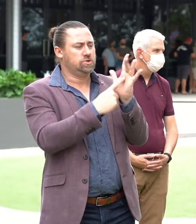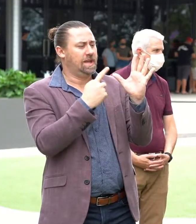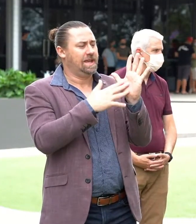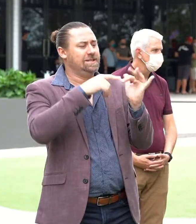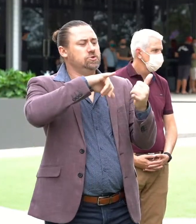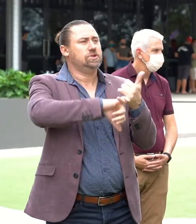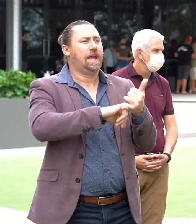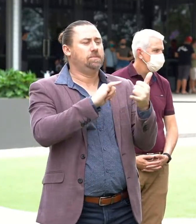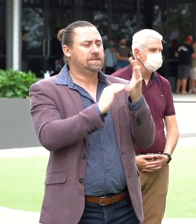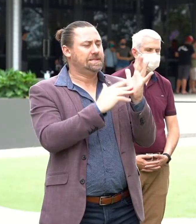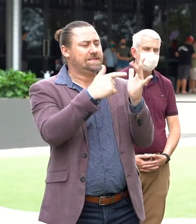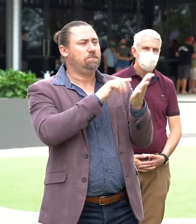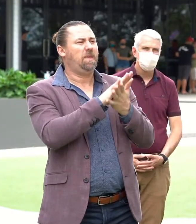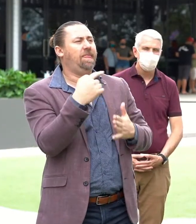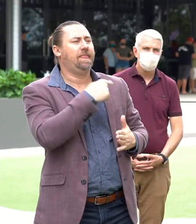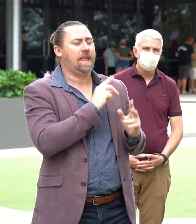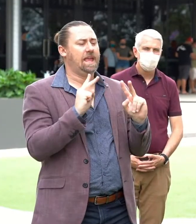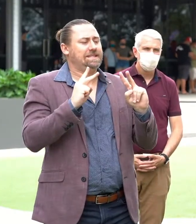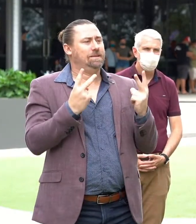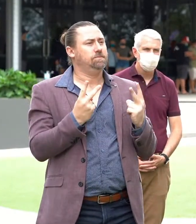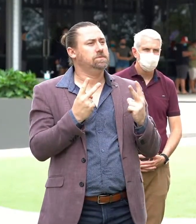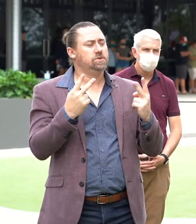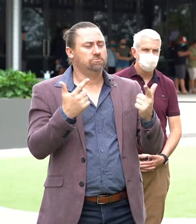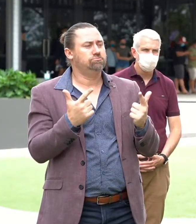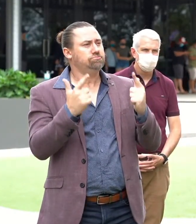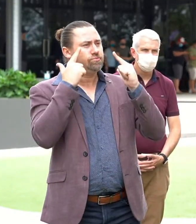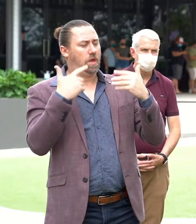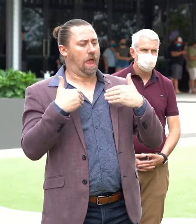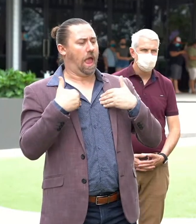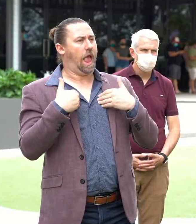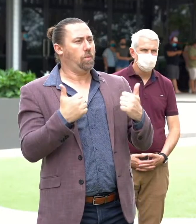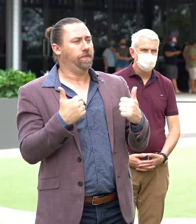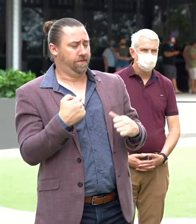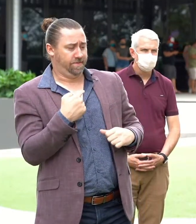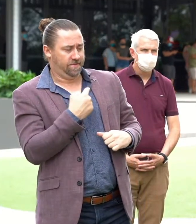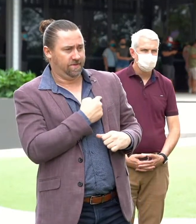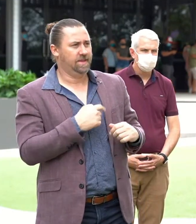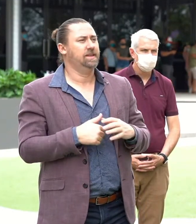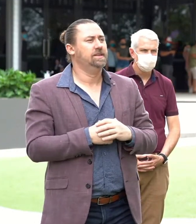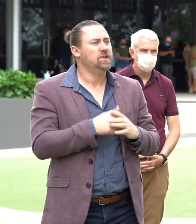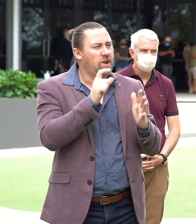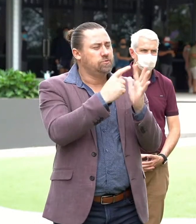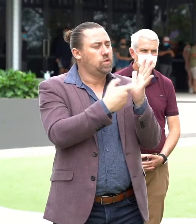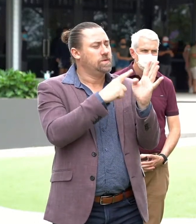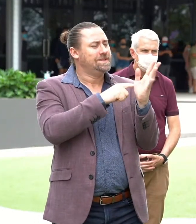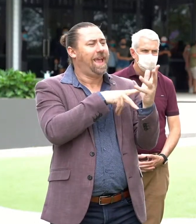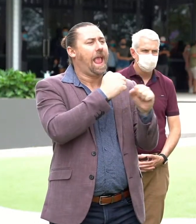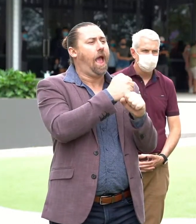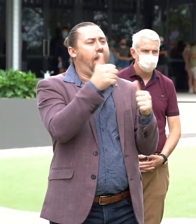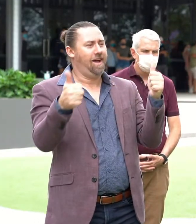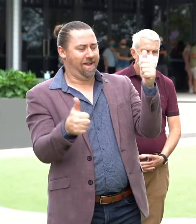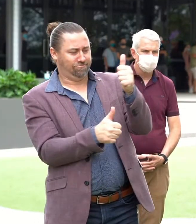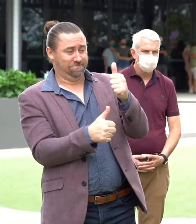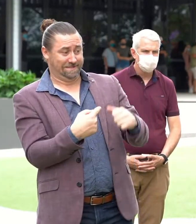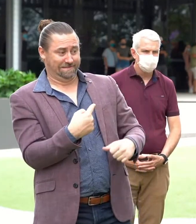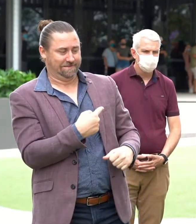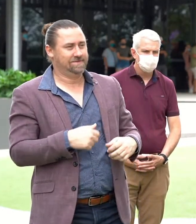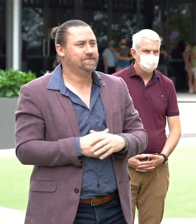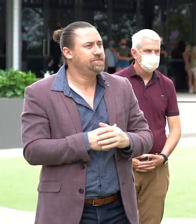our Deputy Chief Health Officer, to say a few words after I've spoken. But the message is clear. Obviously, if you haven't